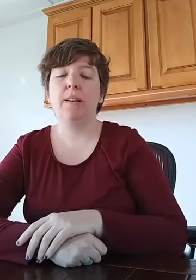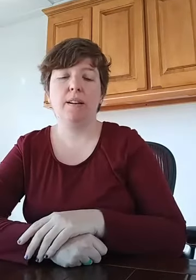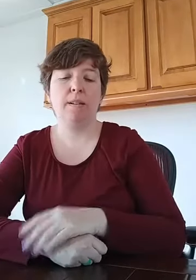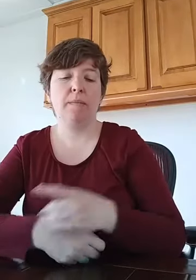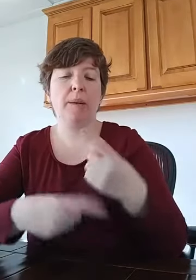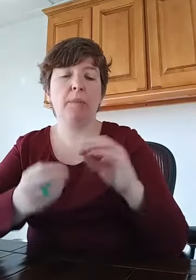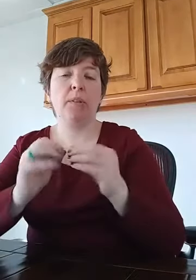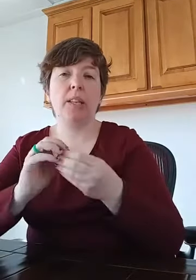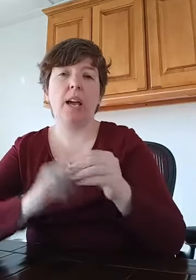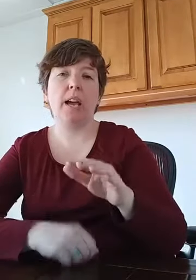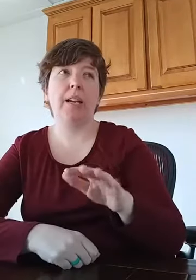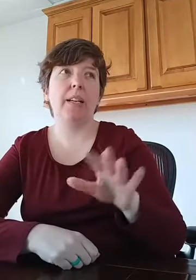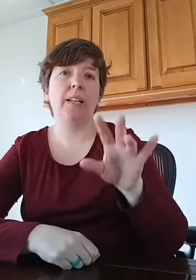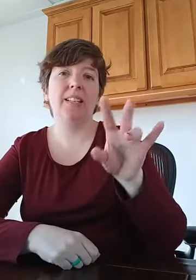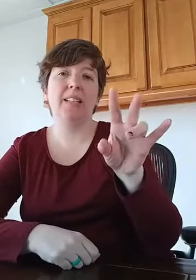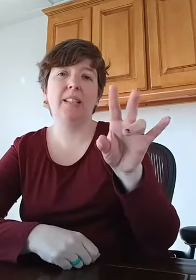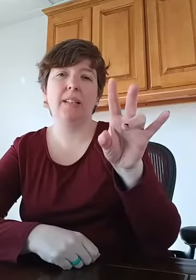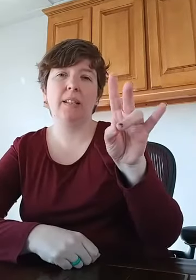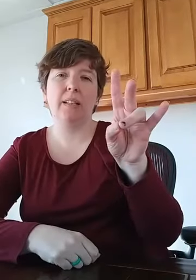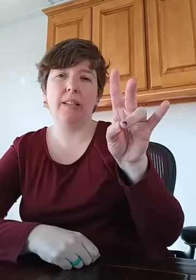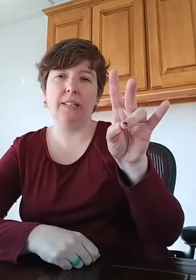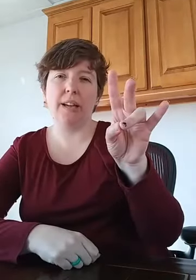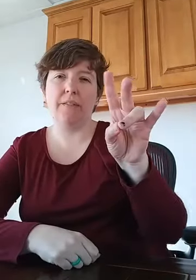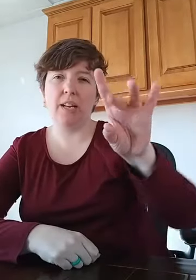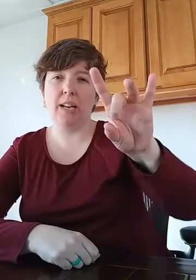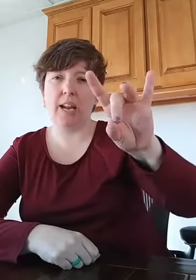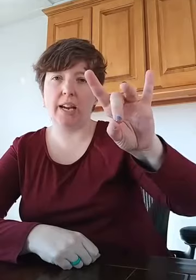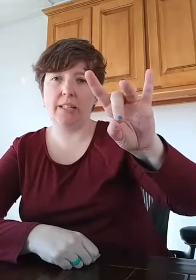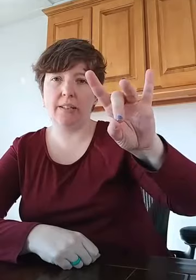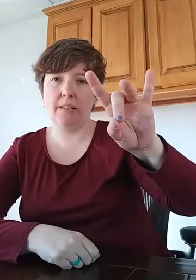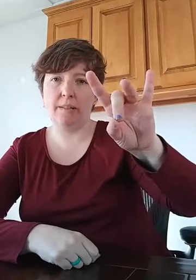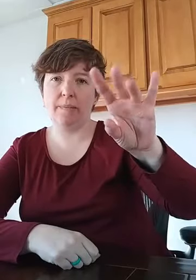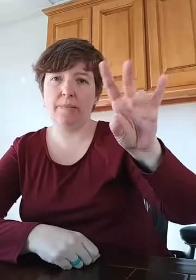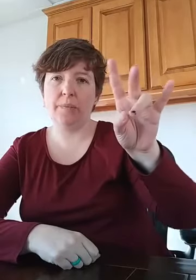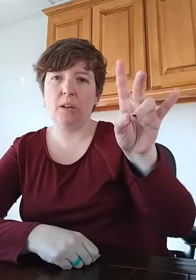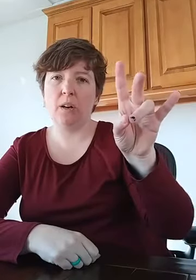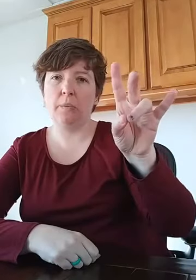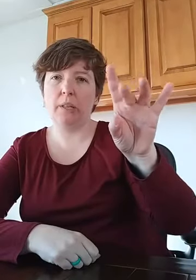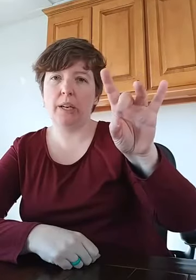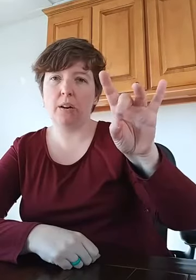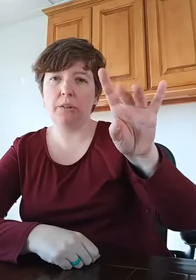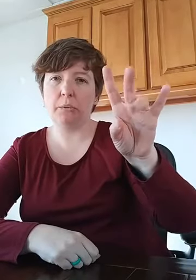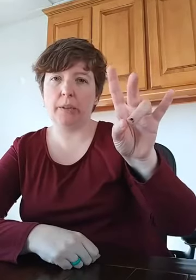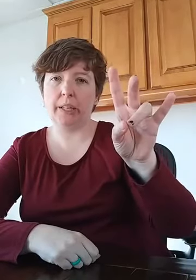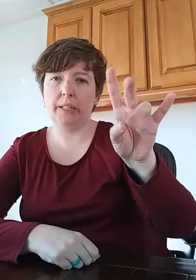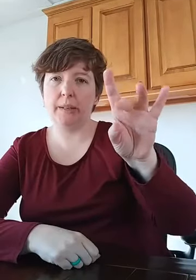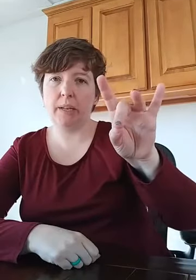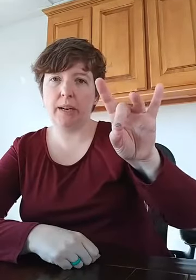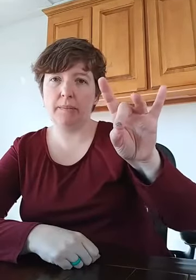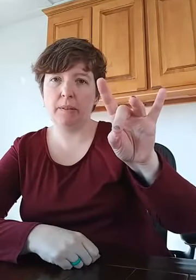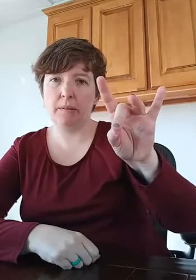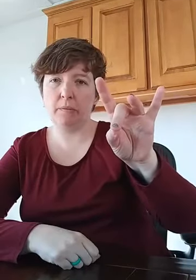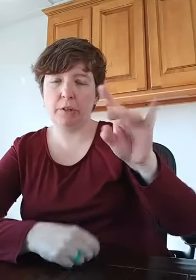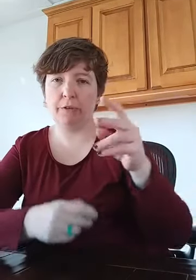8, 9. Numbers like the 7 and 8 are really hard to read sometimes when you're